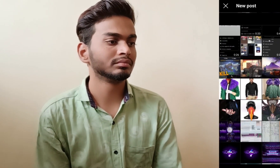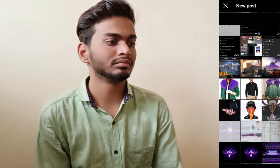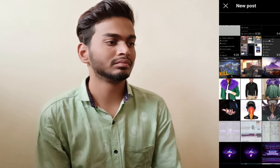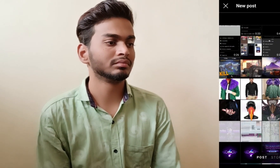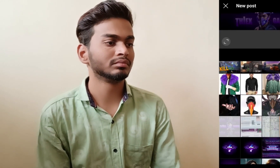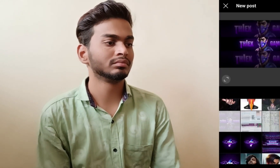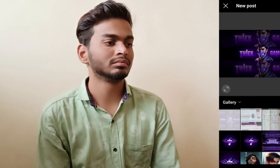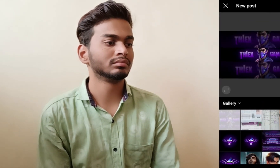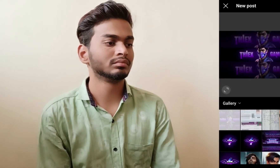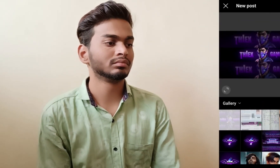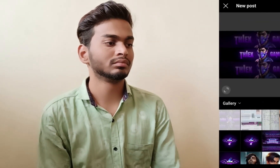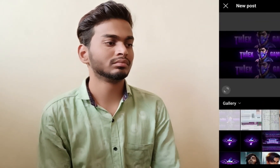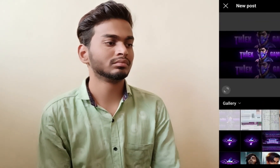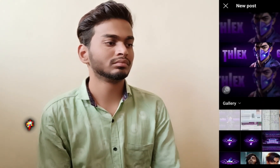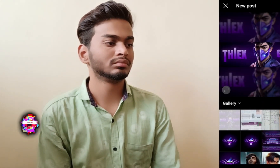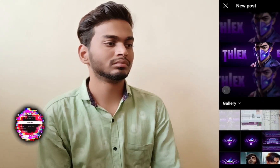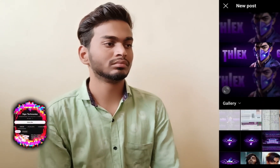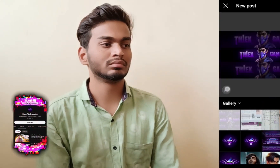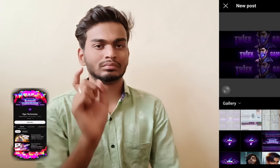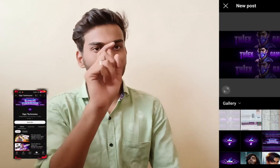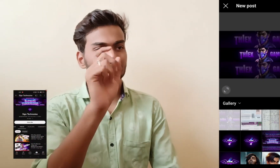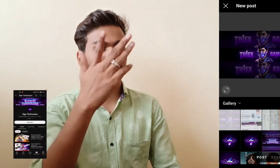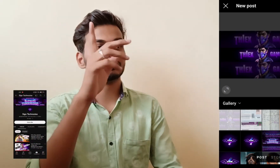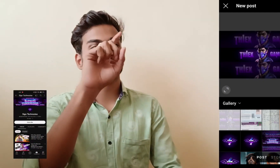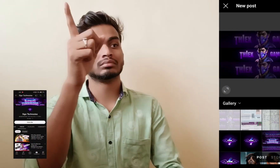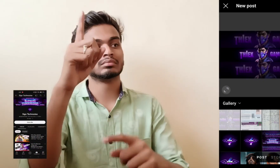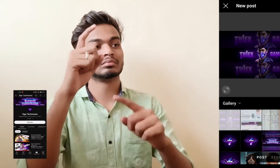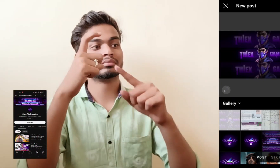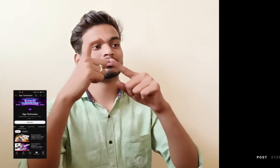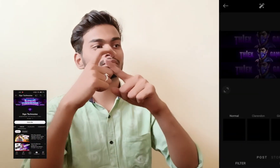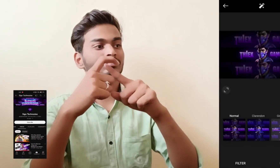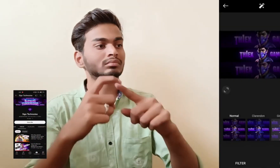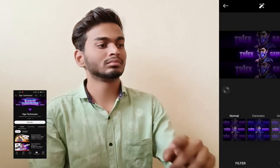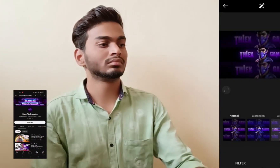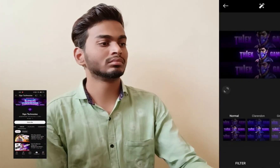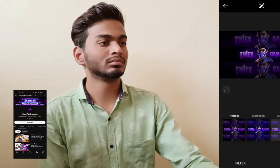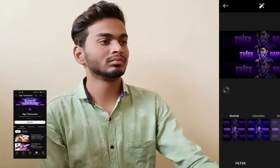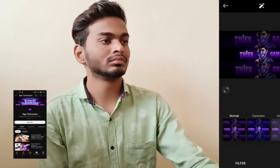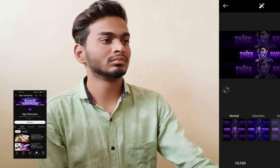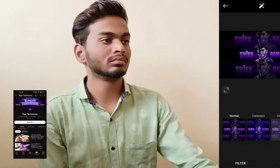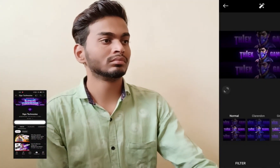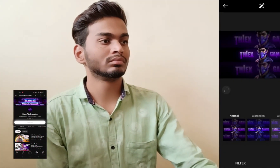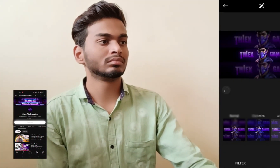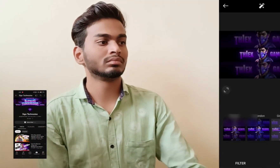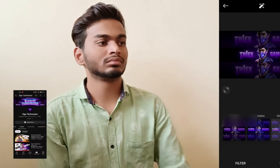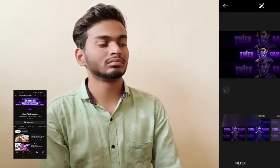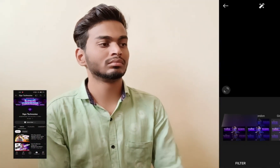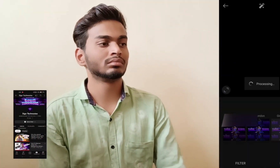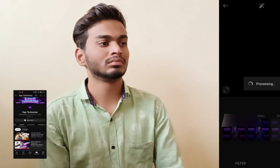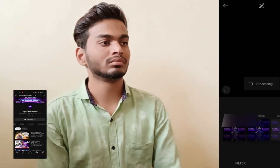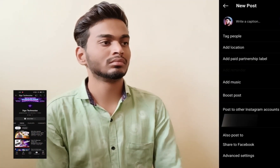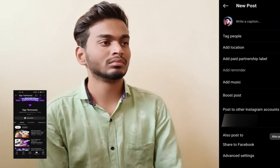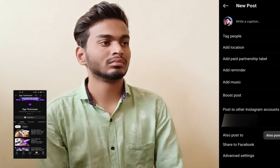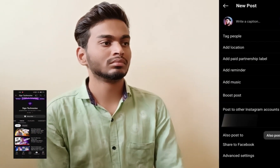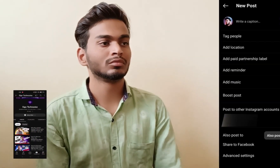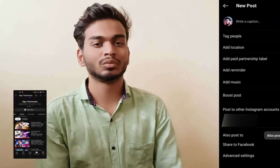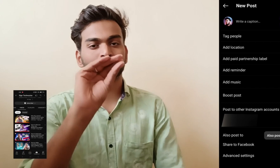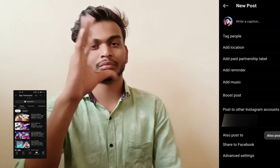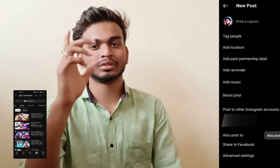Instagram in any photo, choose one photo next and